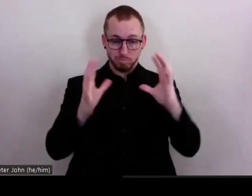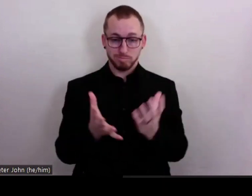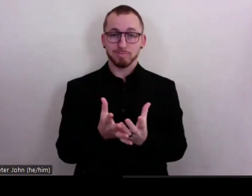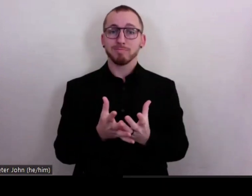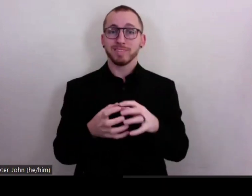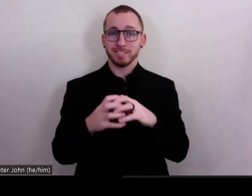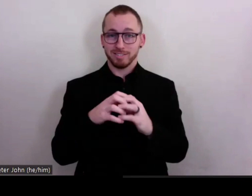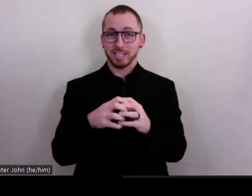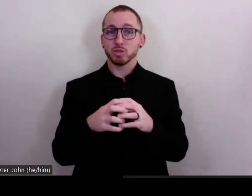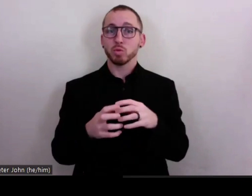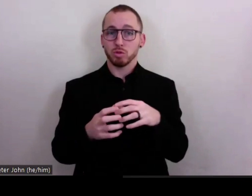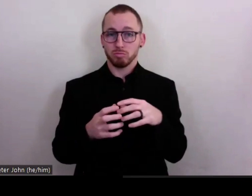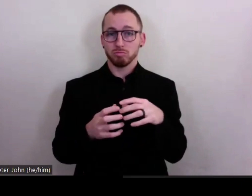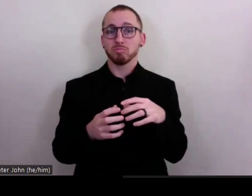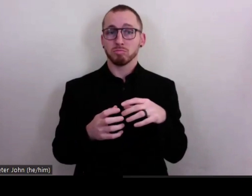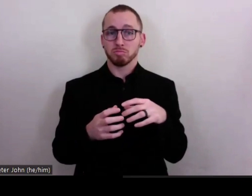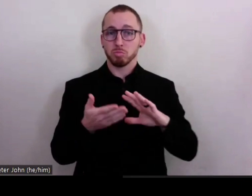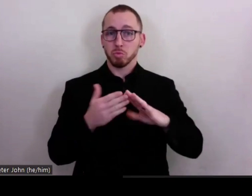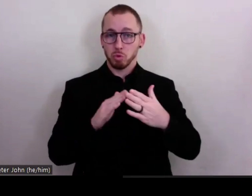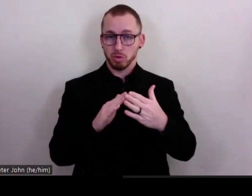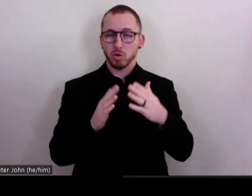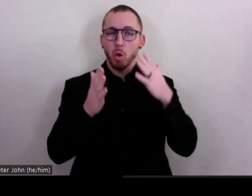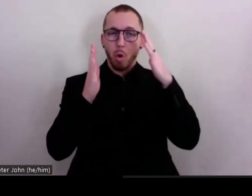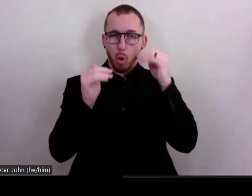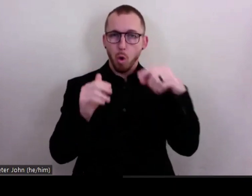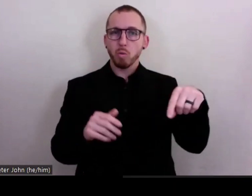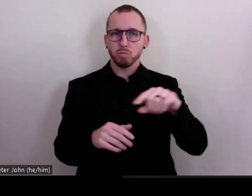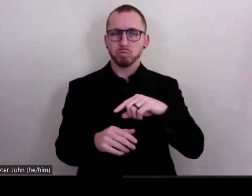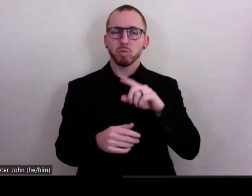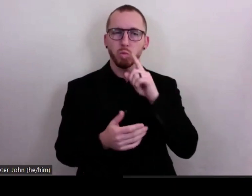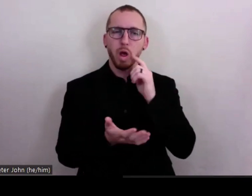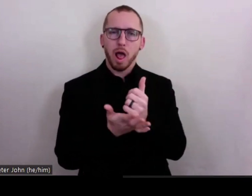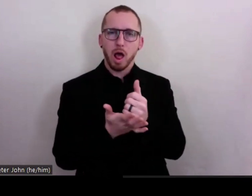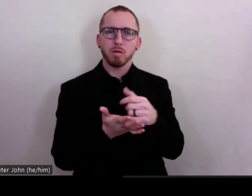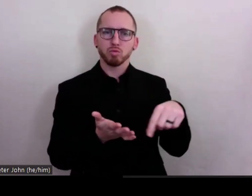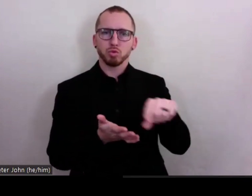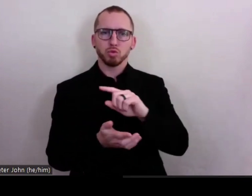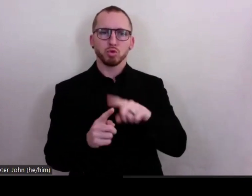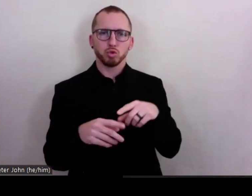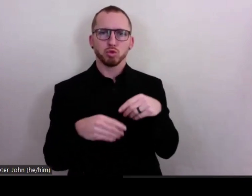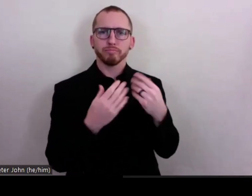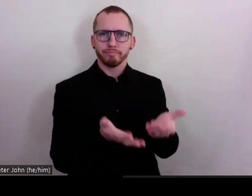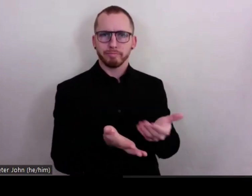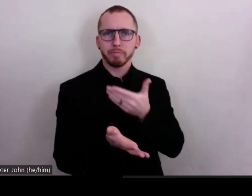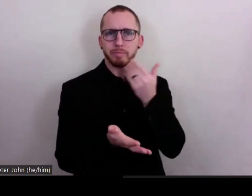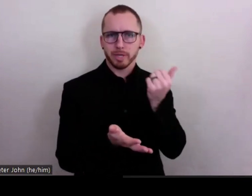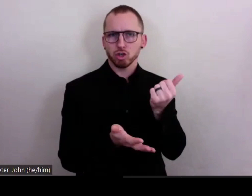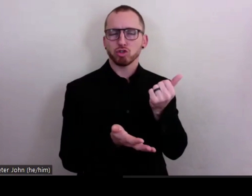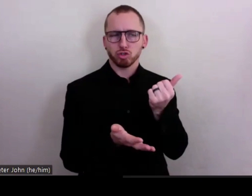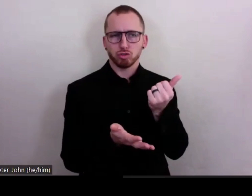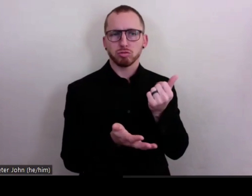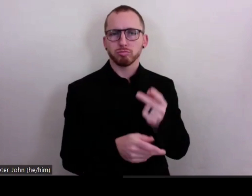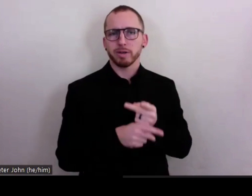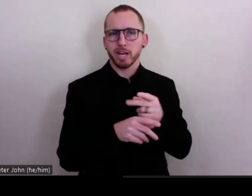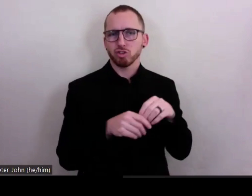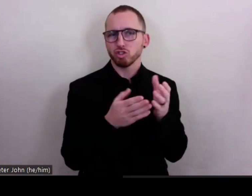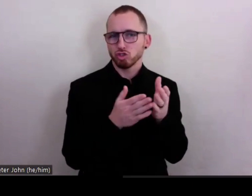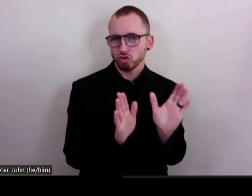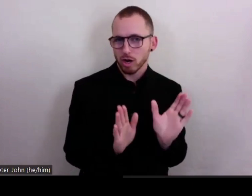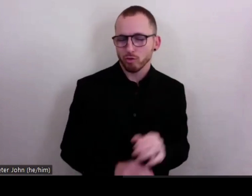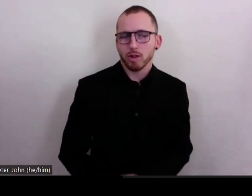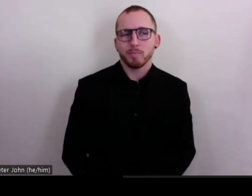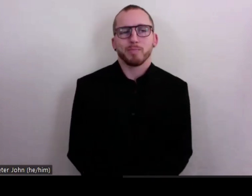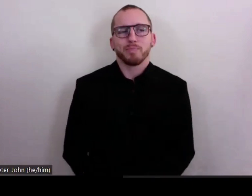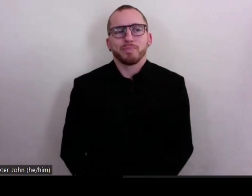more trauma-informed community in general. And so with that, I do have like a few